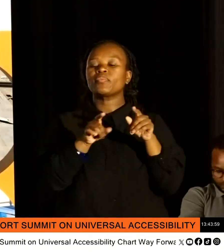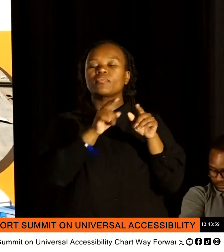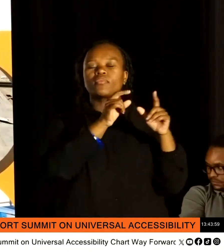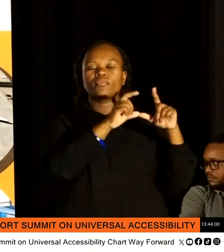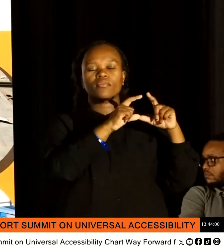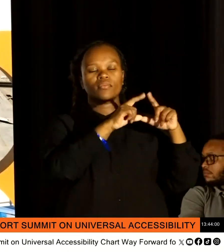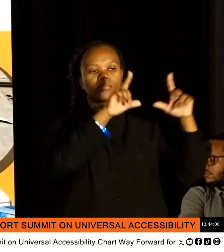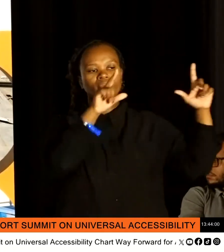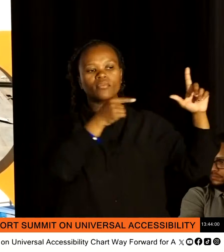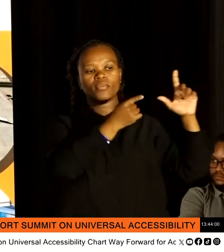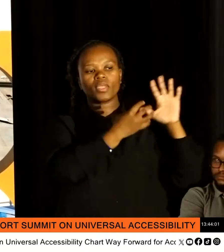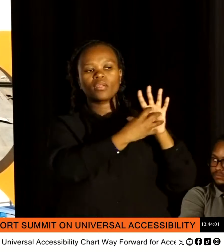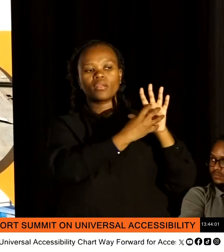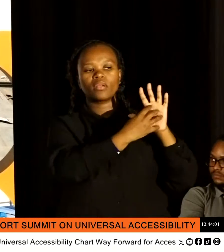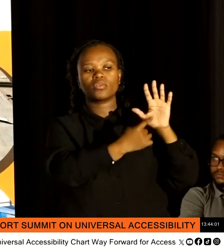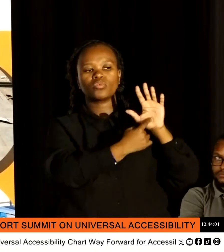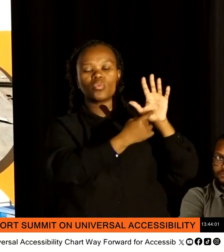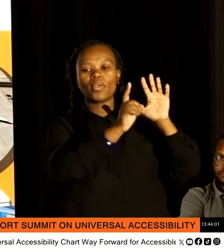showcases